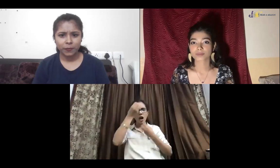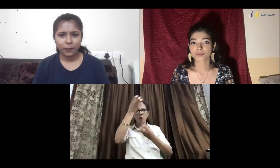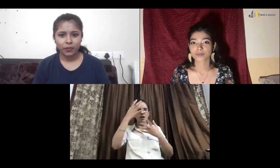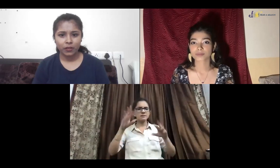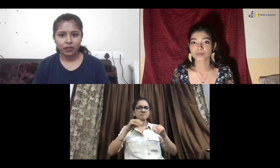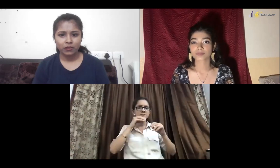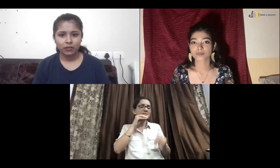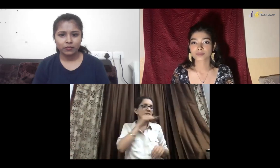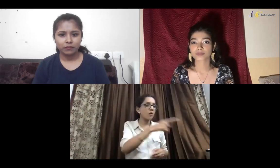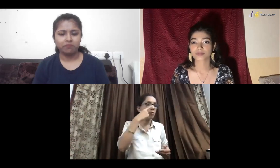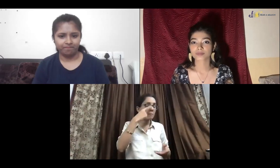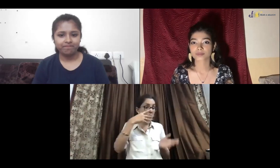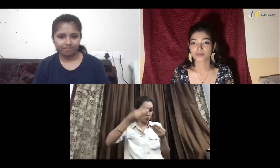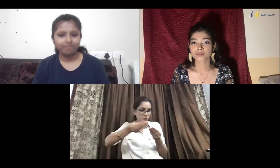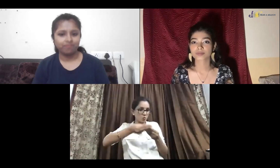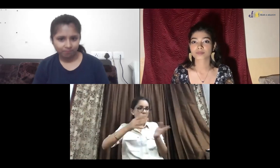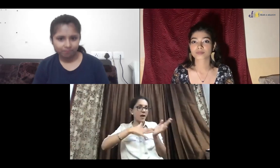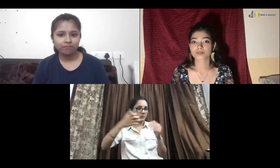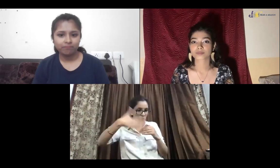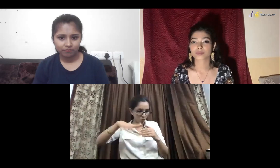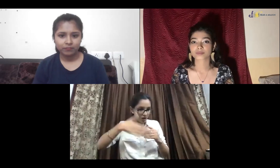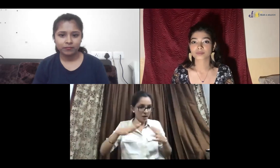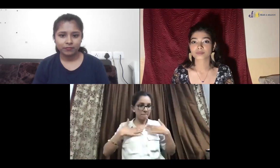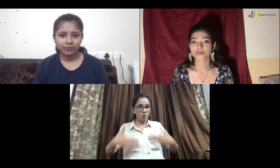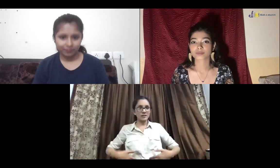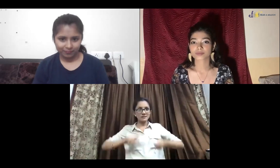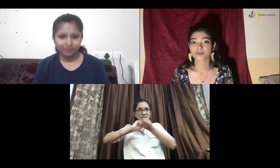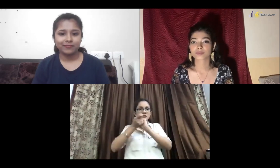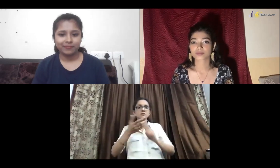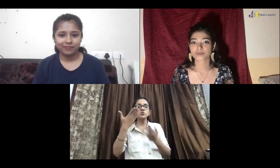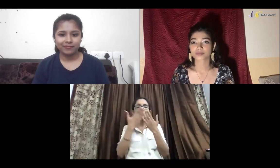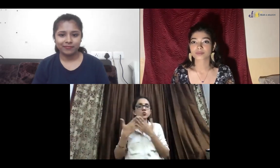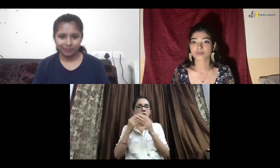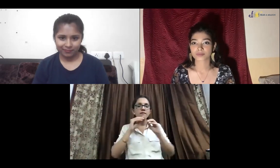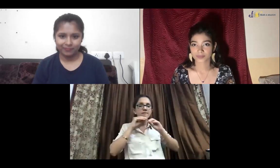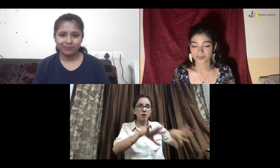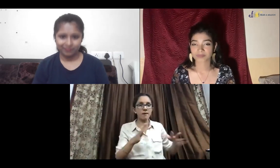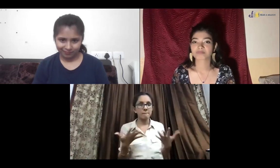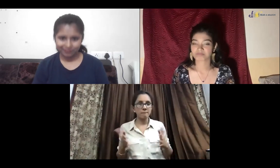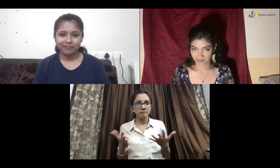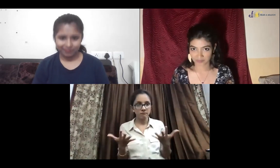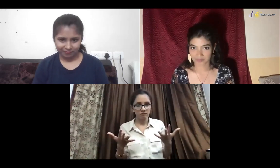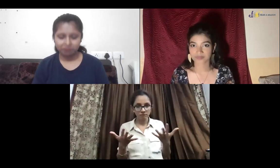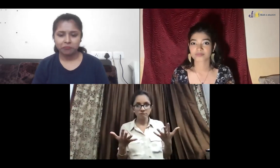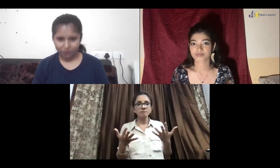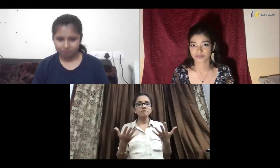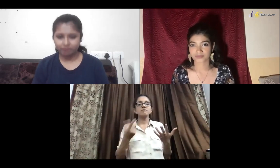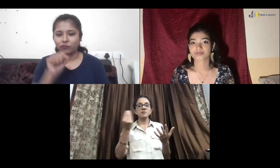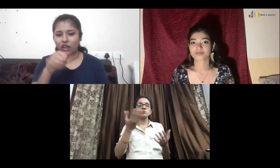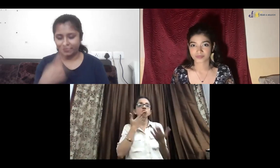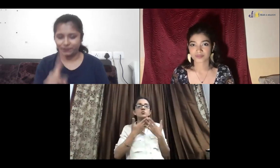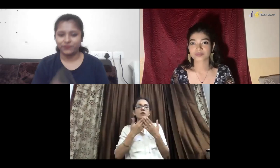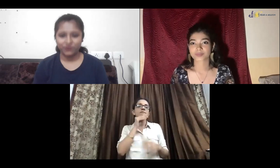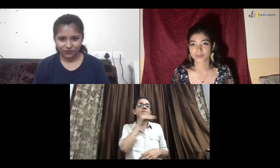now situation are changing. Earlier, people are not aware. So girl child aren't aware earlier.